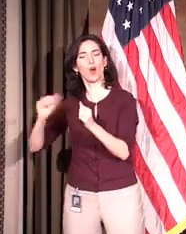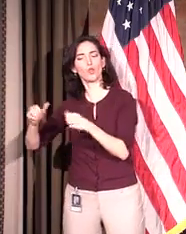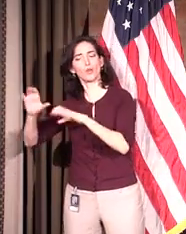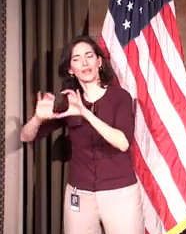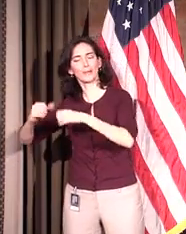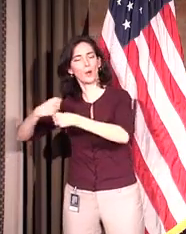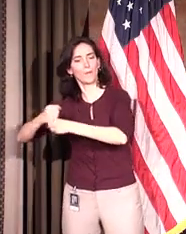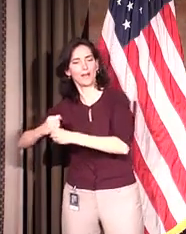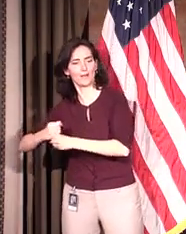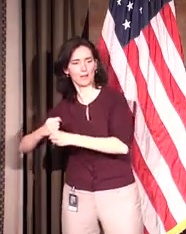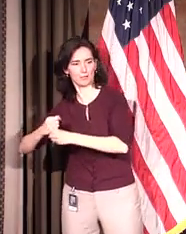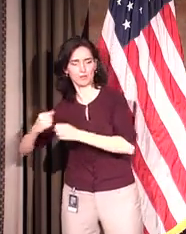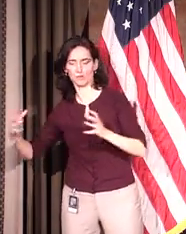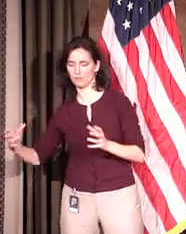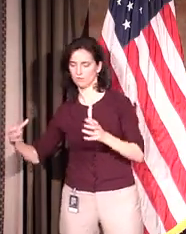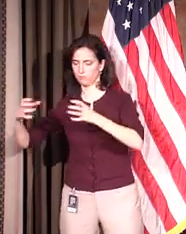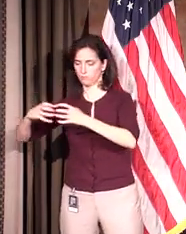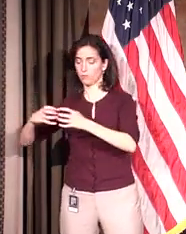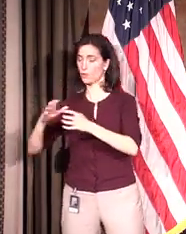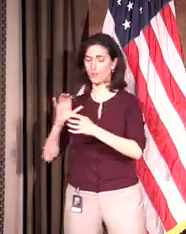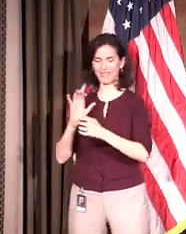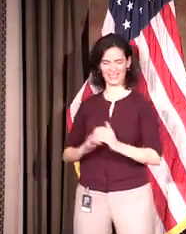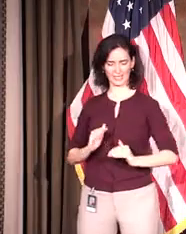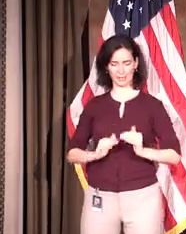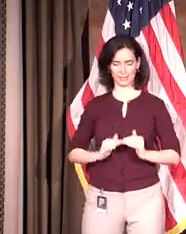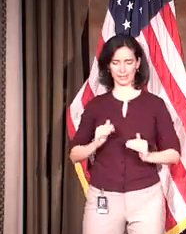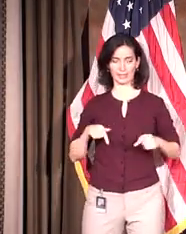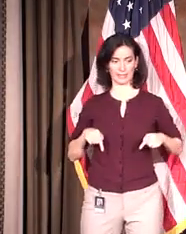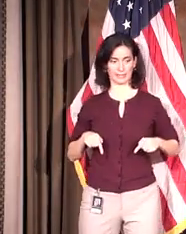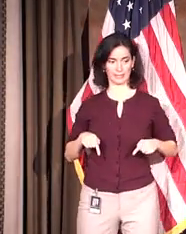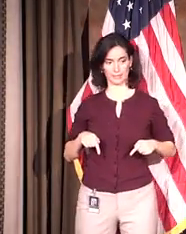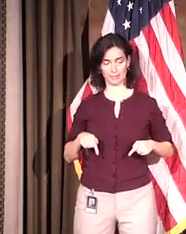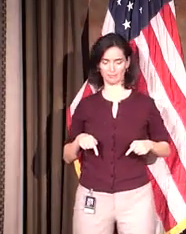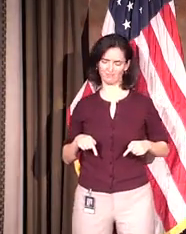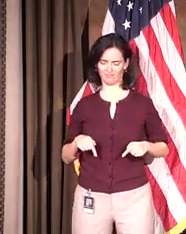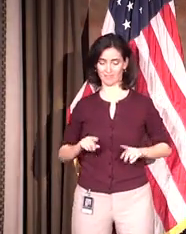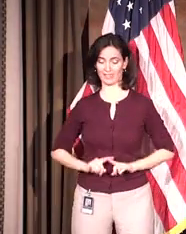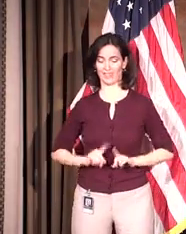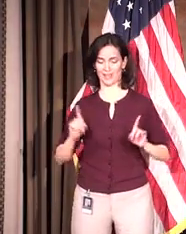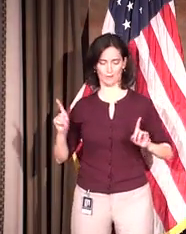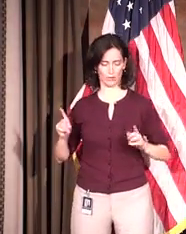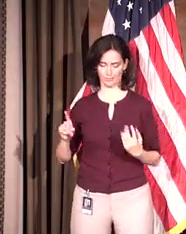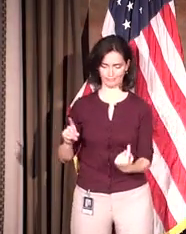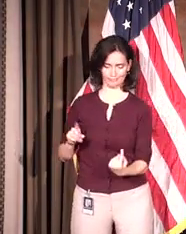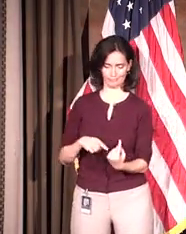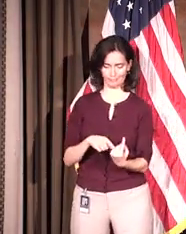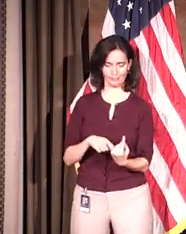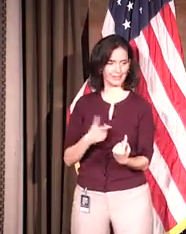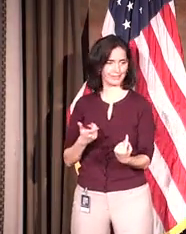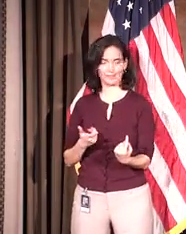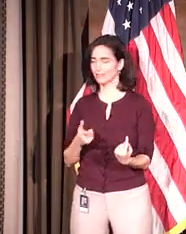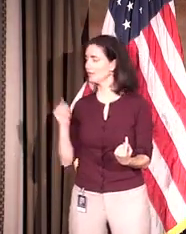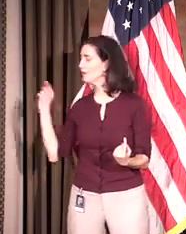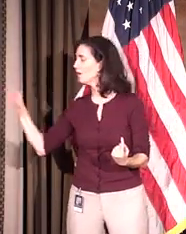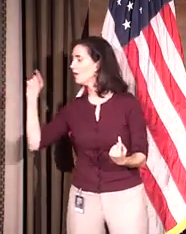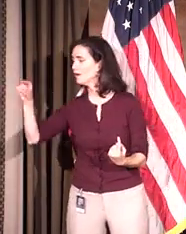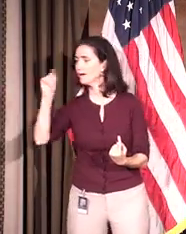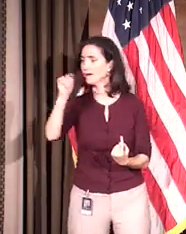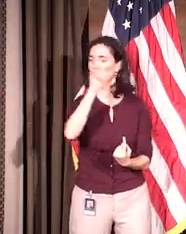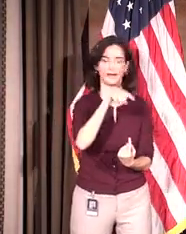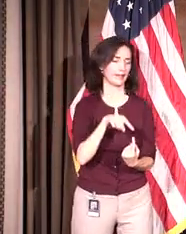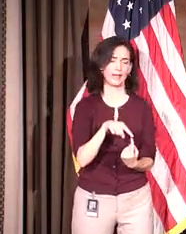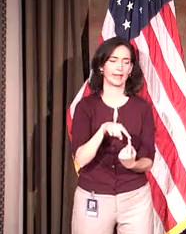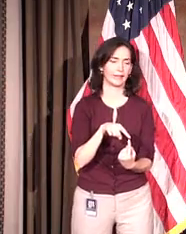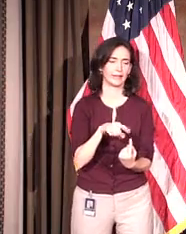this particular facility kind of stood out and just wasn't one that made the cut. Obviously,